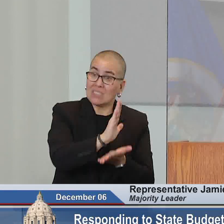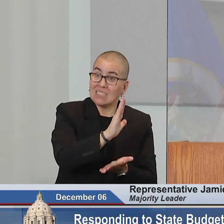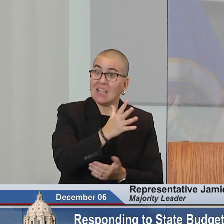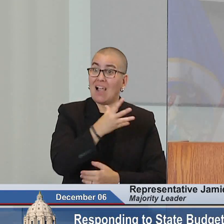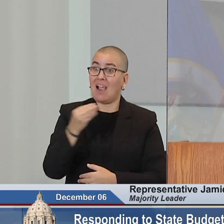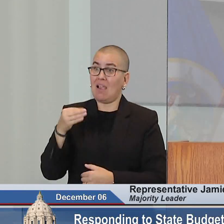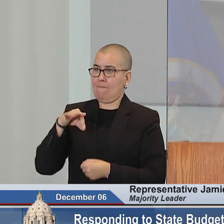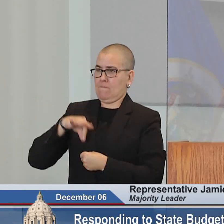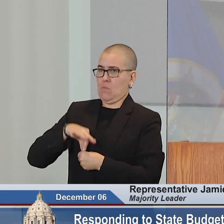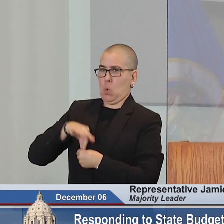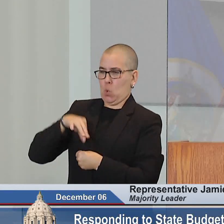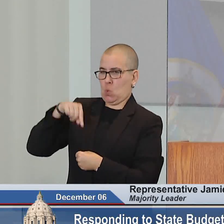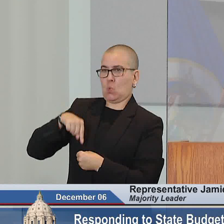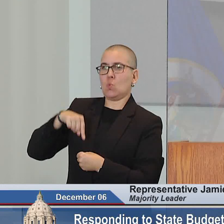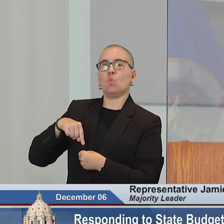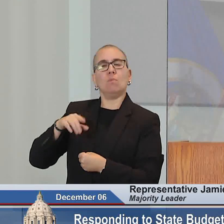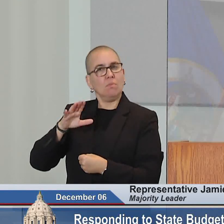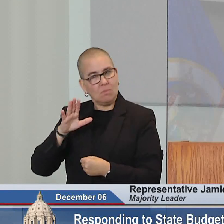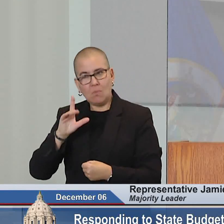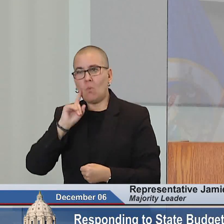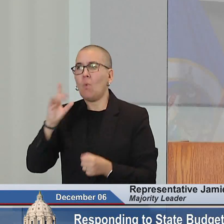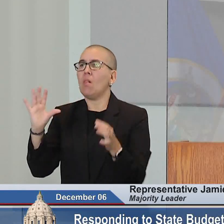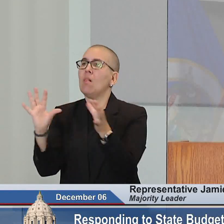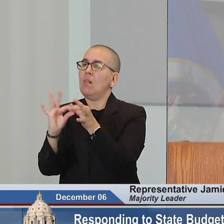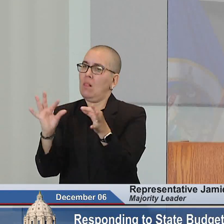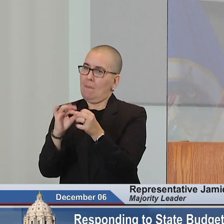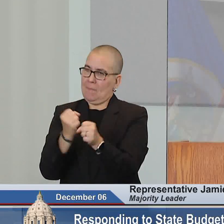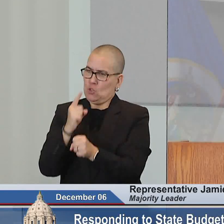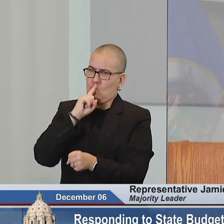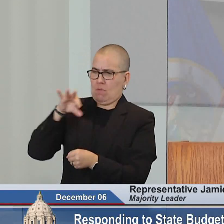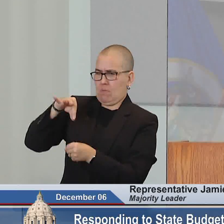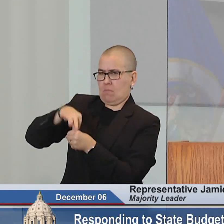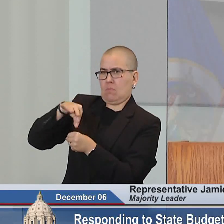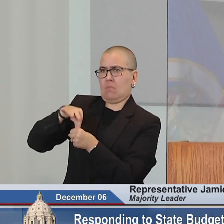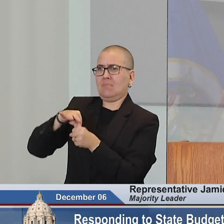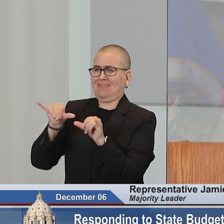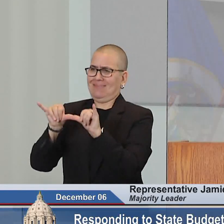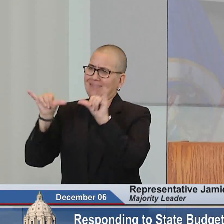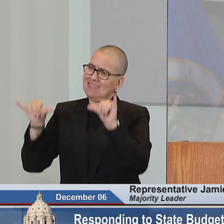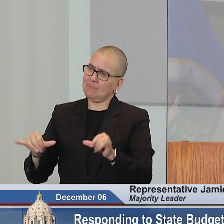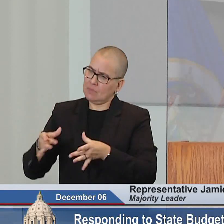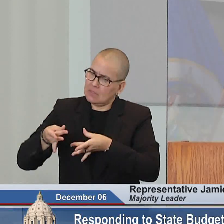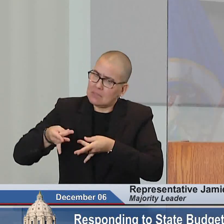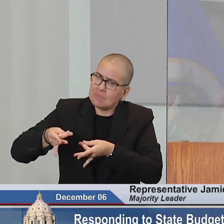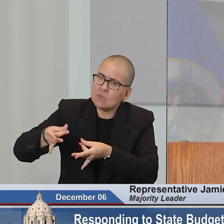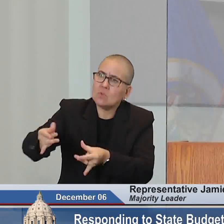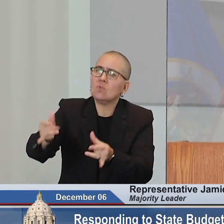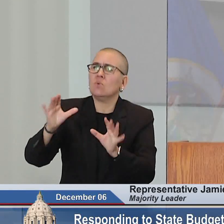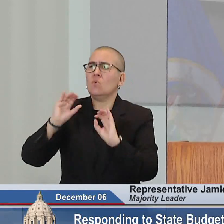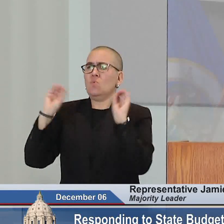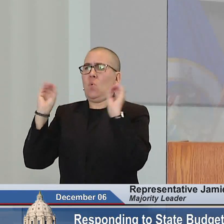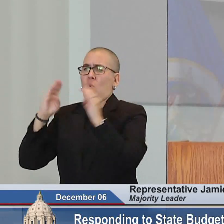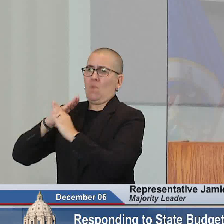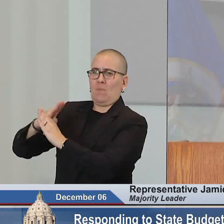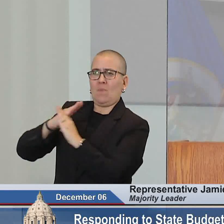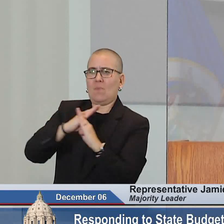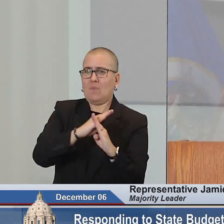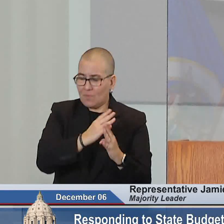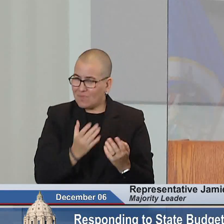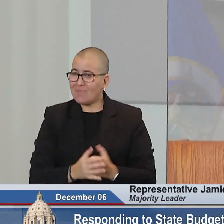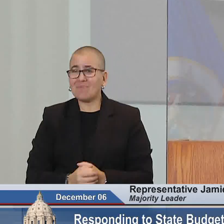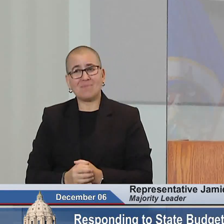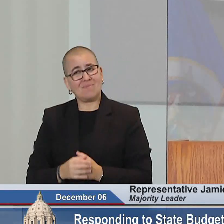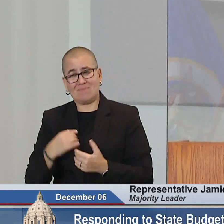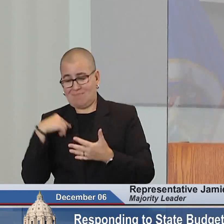that we have an excellent functioning democratic system in our state. So those are a few, I think, that we've been very clear with Minnesotans on the